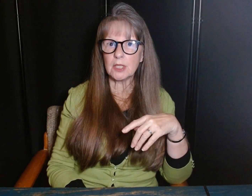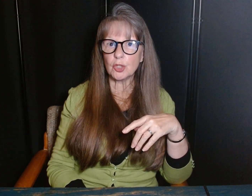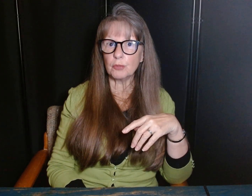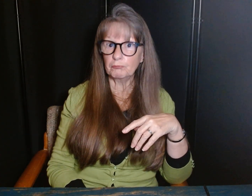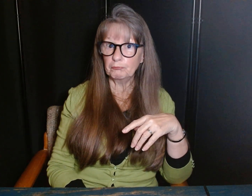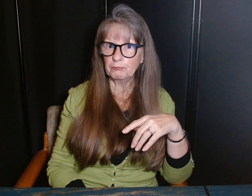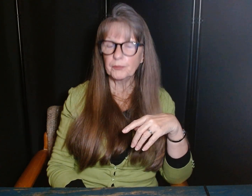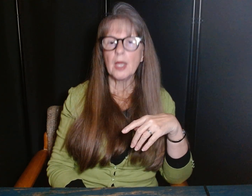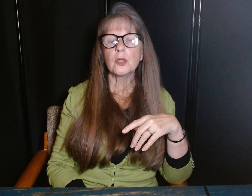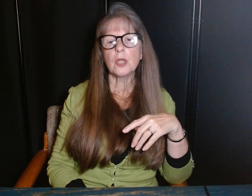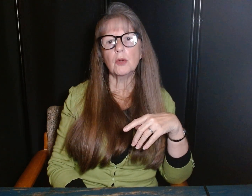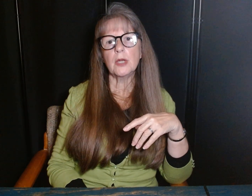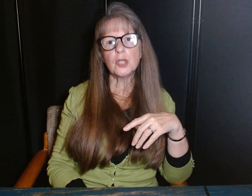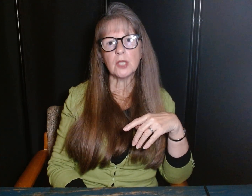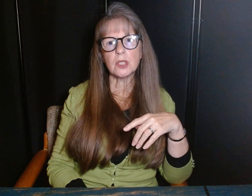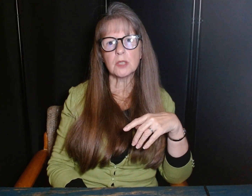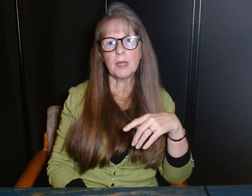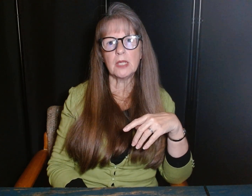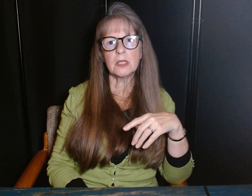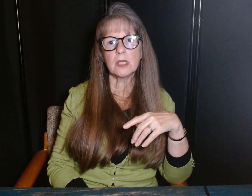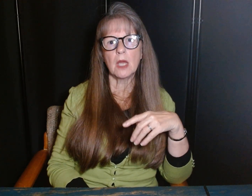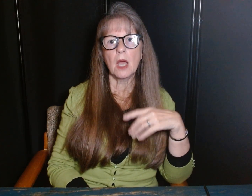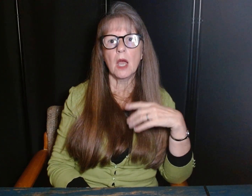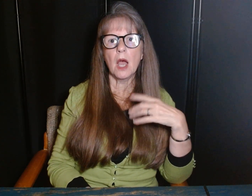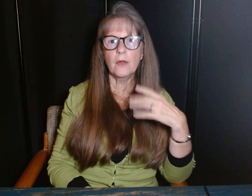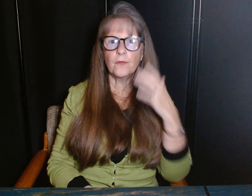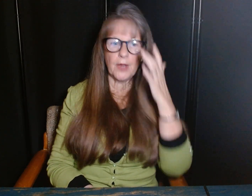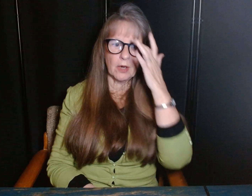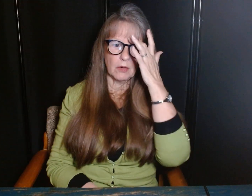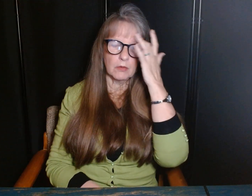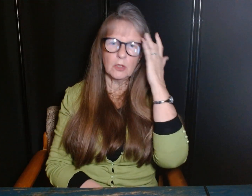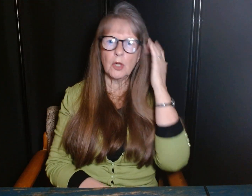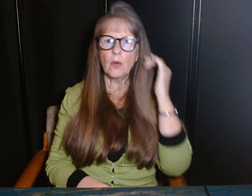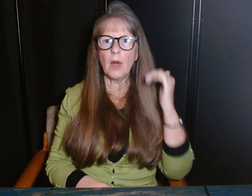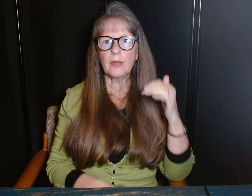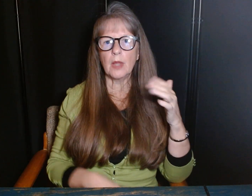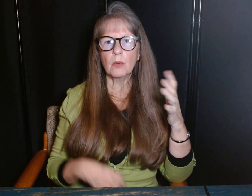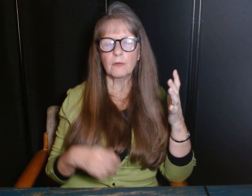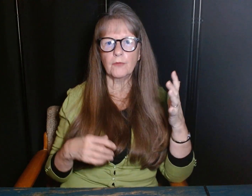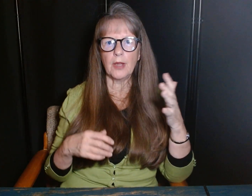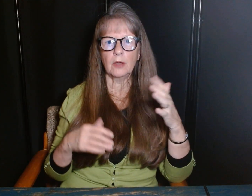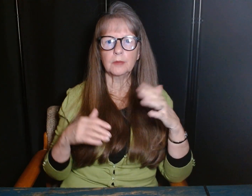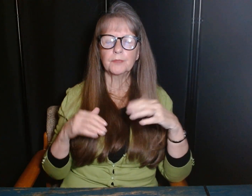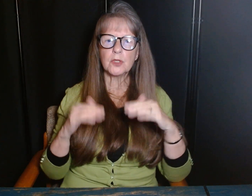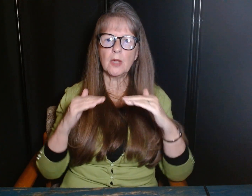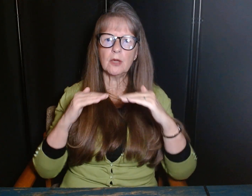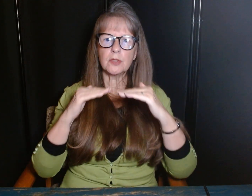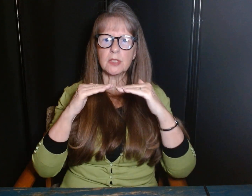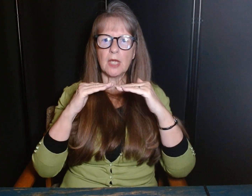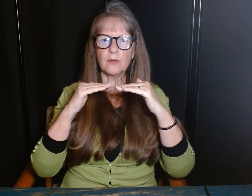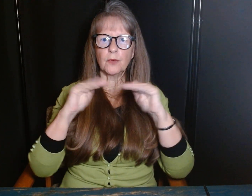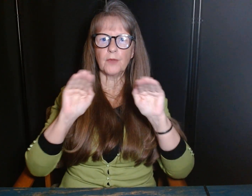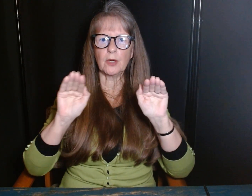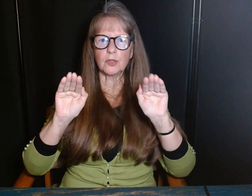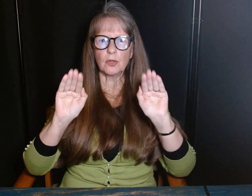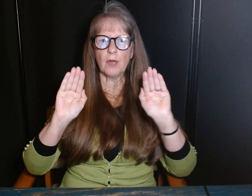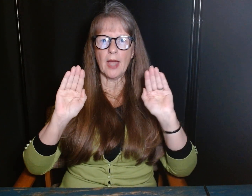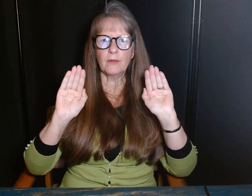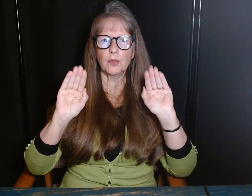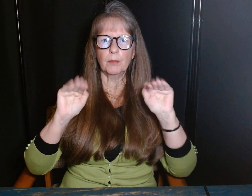Injustice. So injustice means unfair. They weren't fair. So here's the sign for fair. So you have your